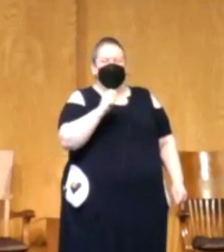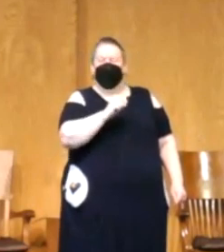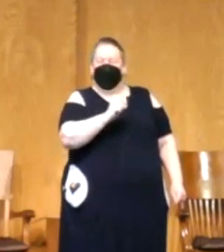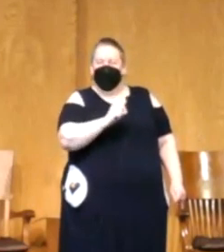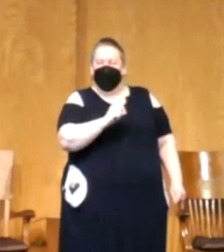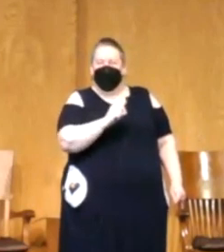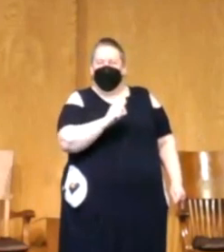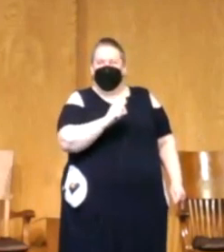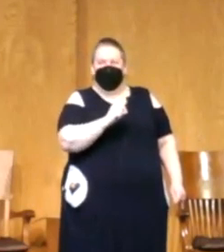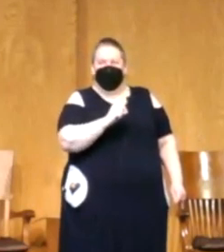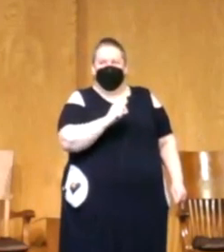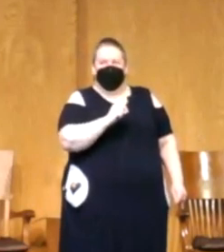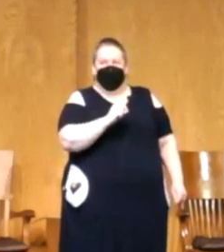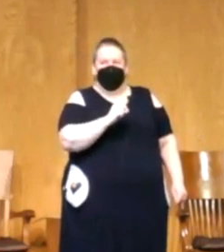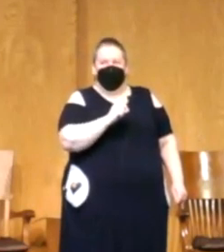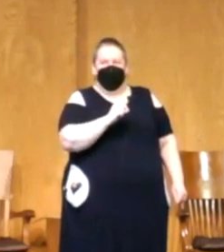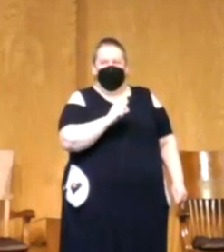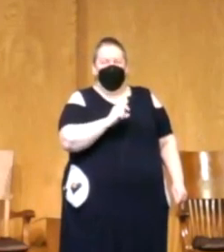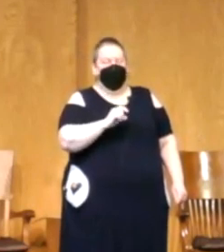beauty